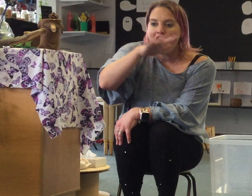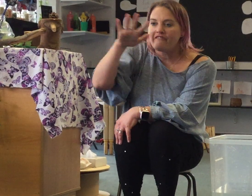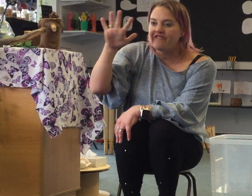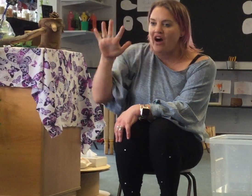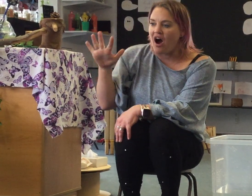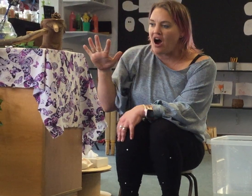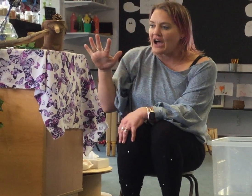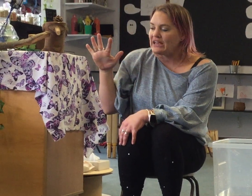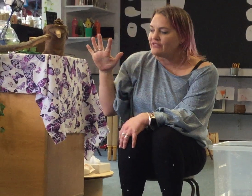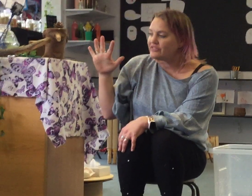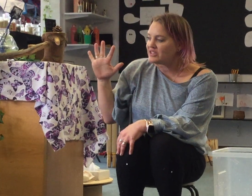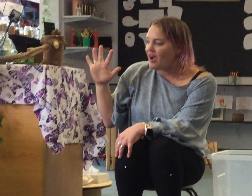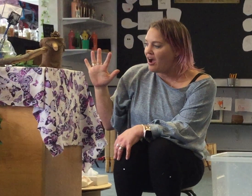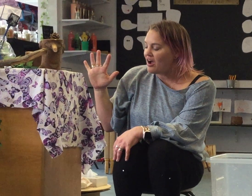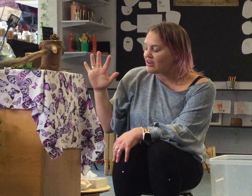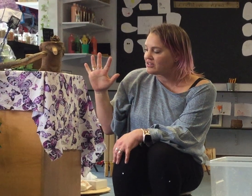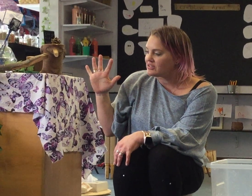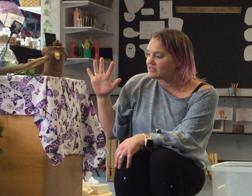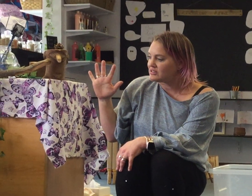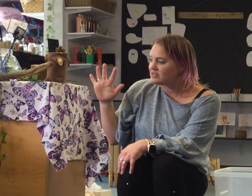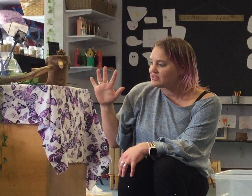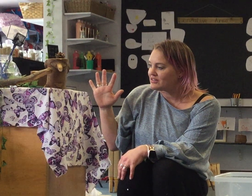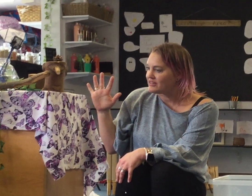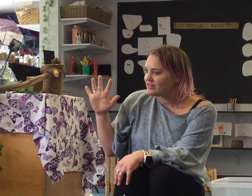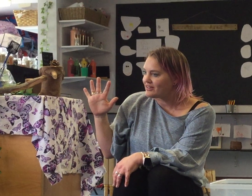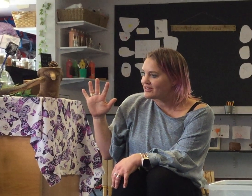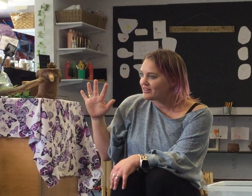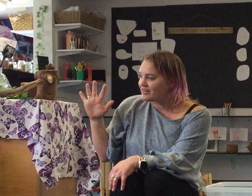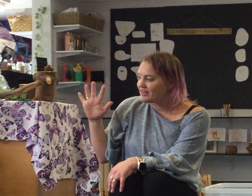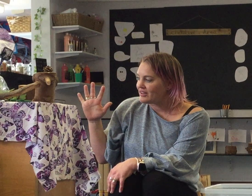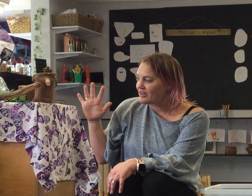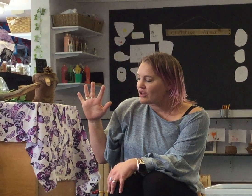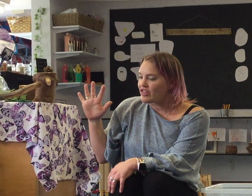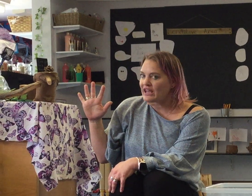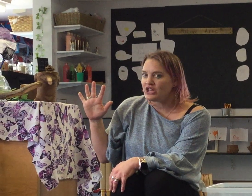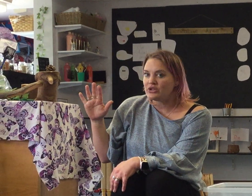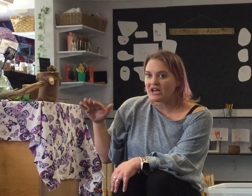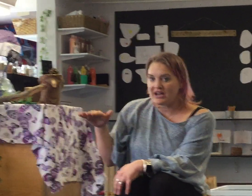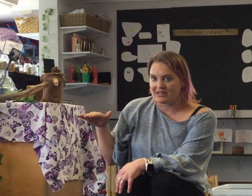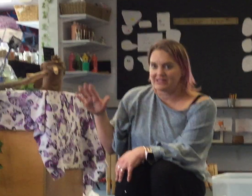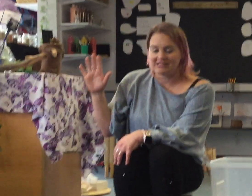1, 2, 3, 4, 5 ducks. Thank you, ducks.